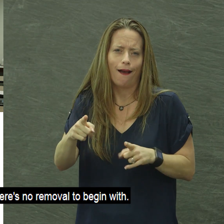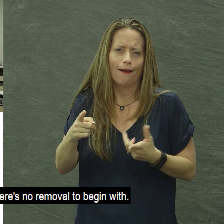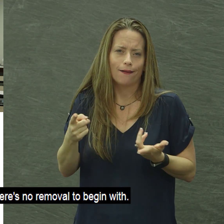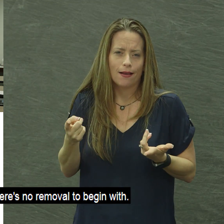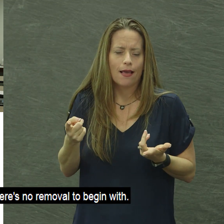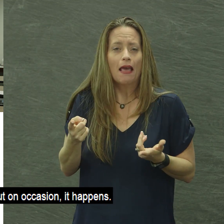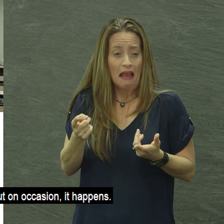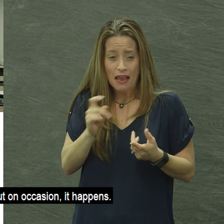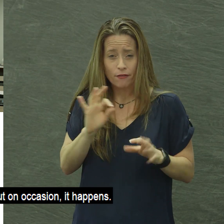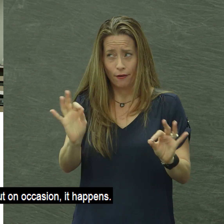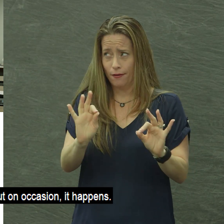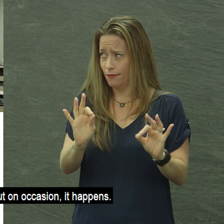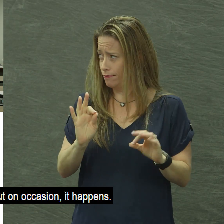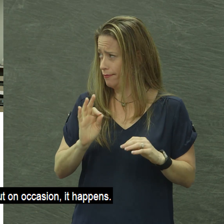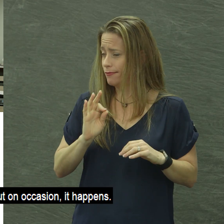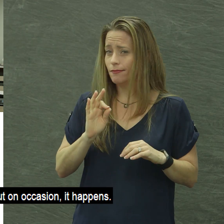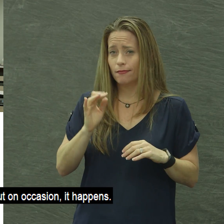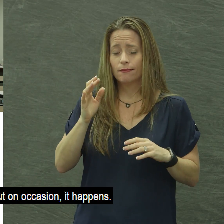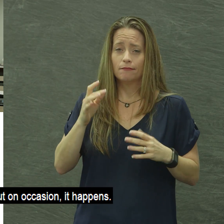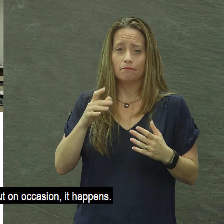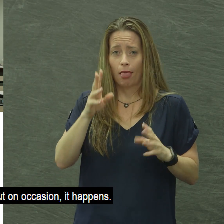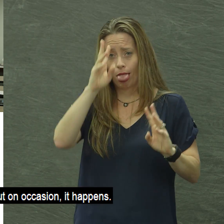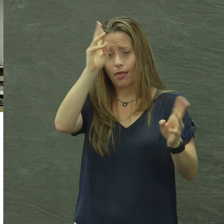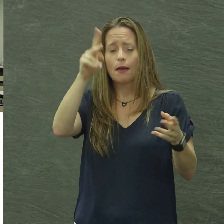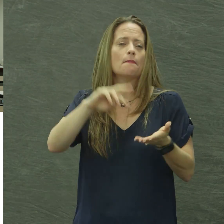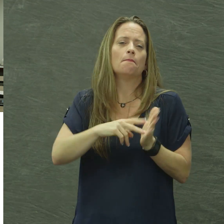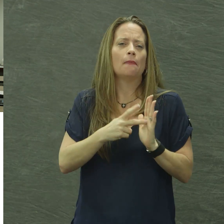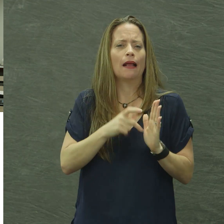to begin with. But on occasion it happens.